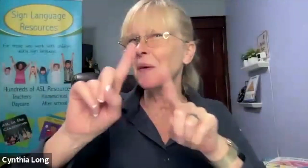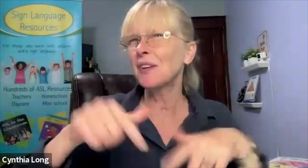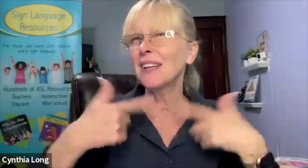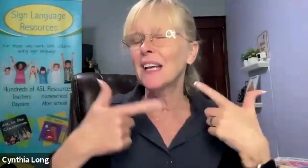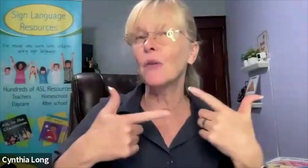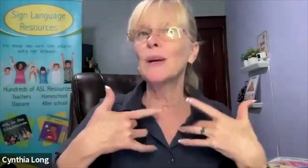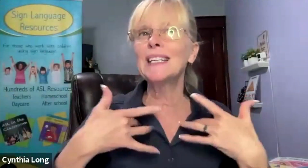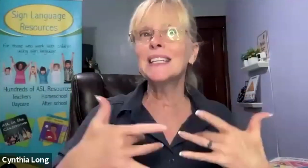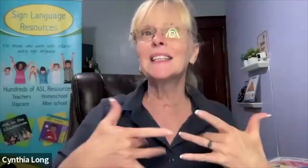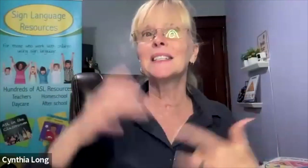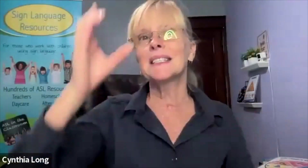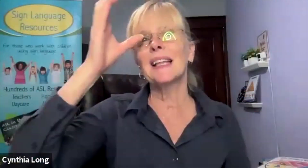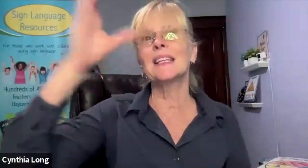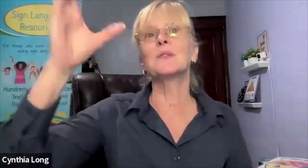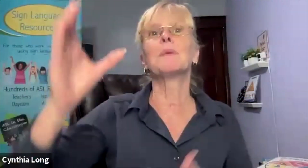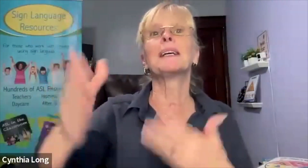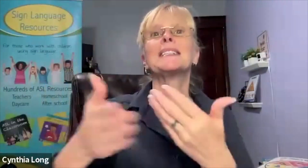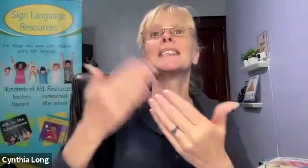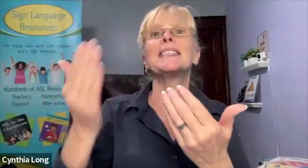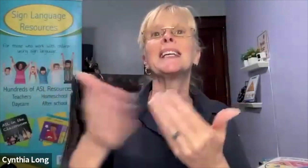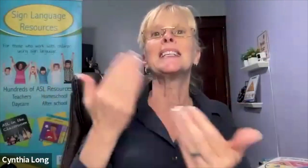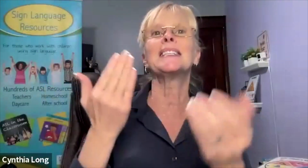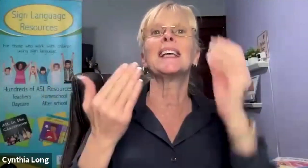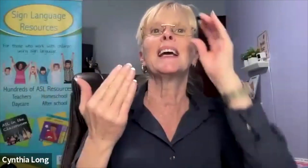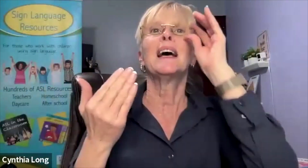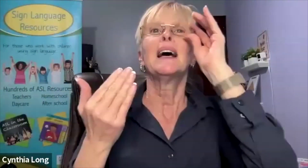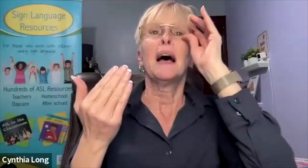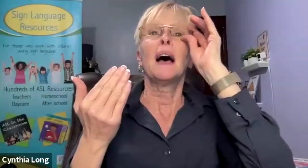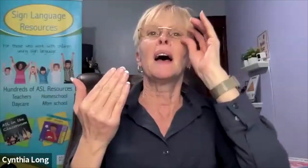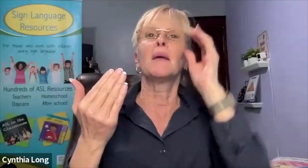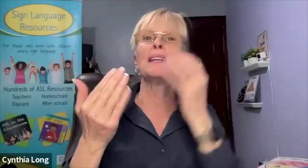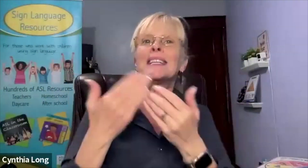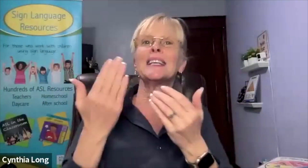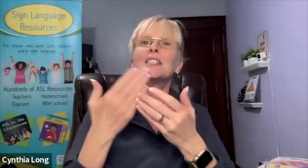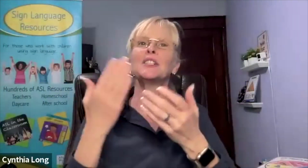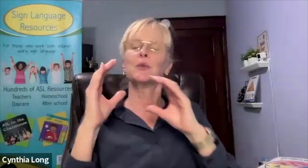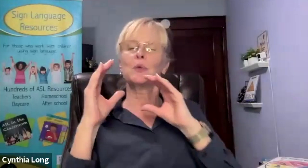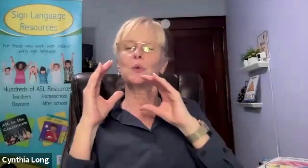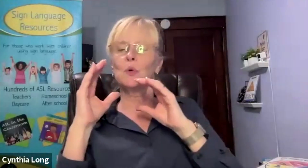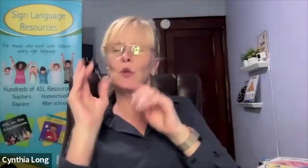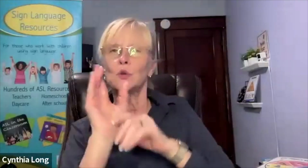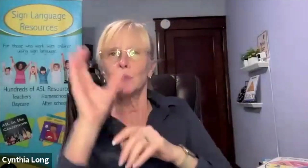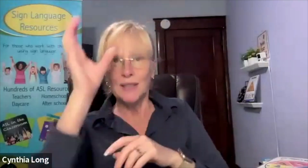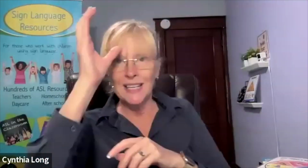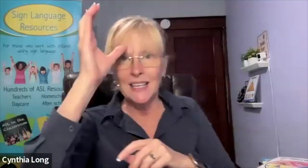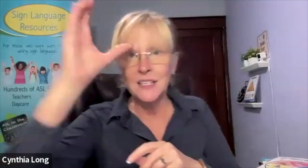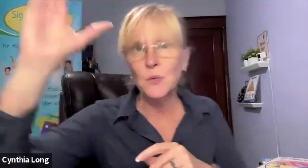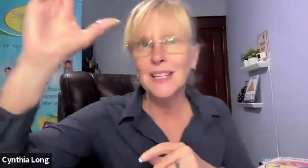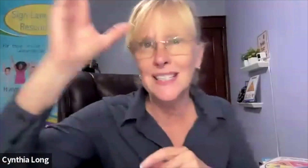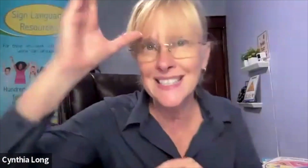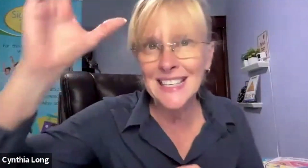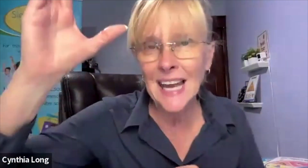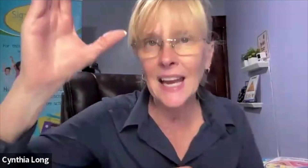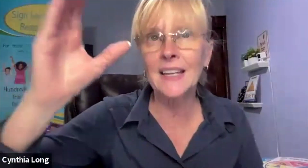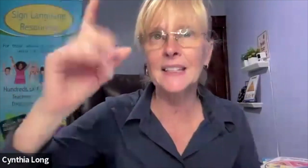you live. We tend to sign this one because it's easy. It's easy to use with the kids with a C hand instead